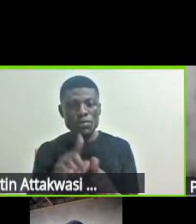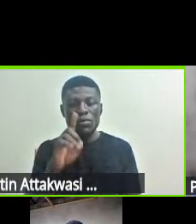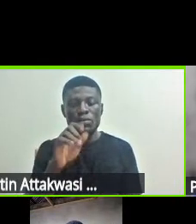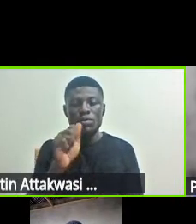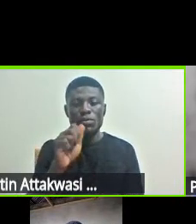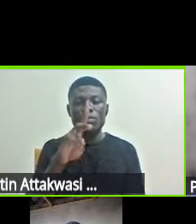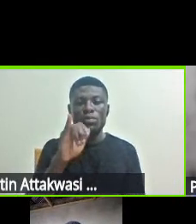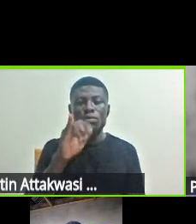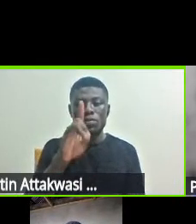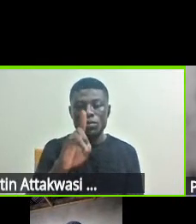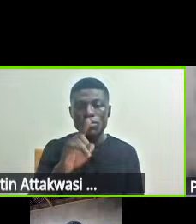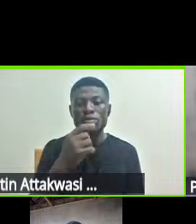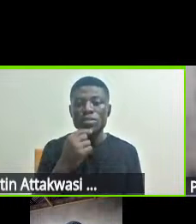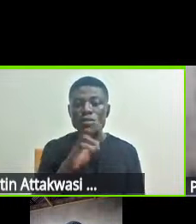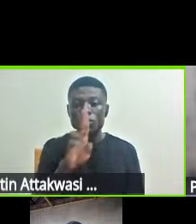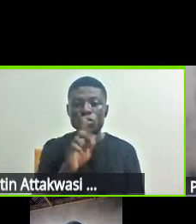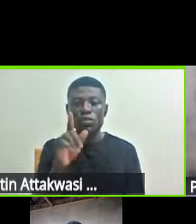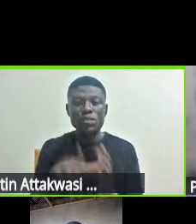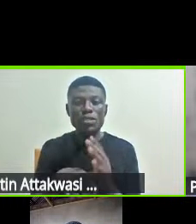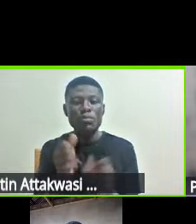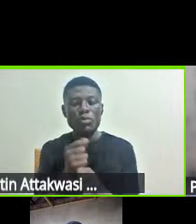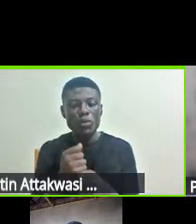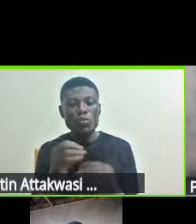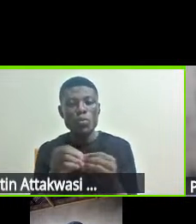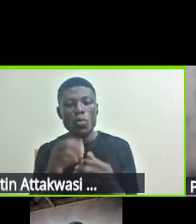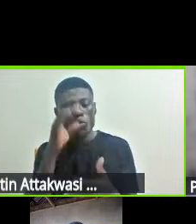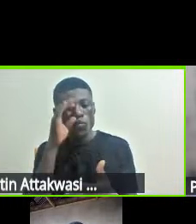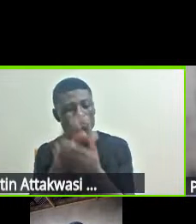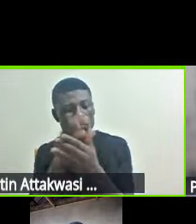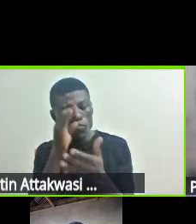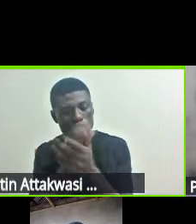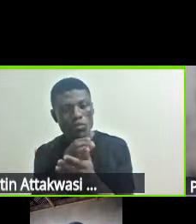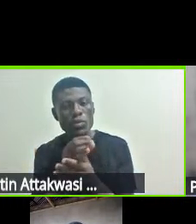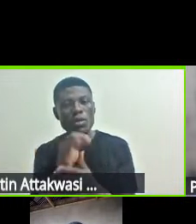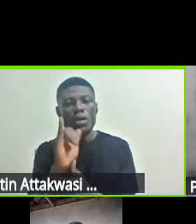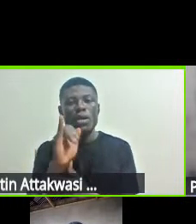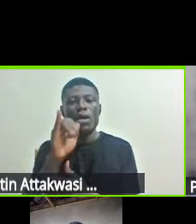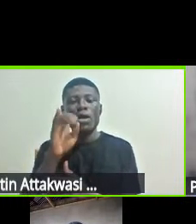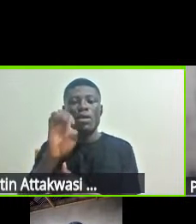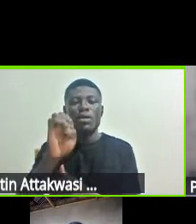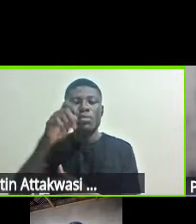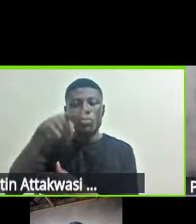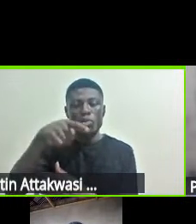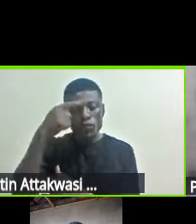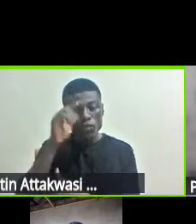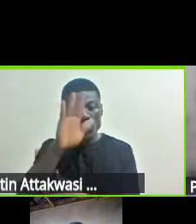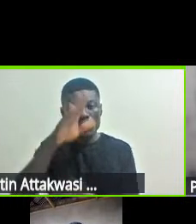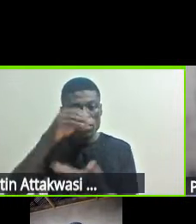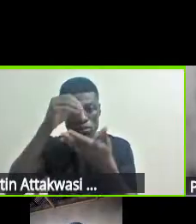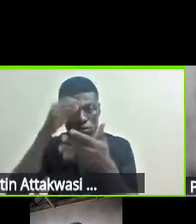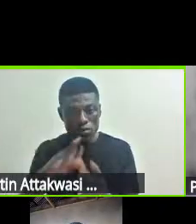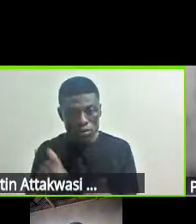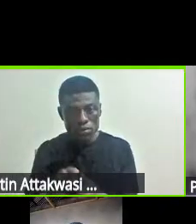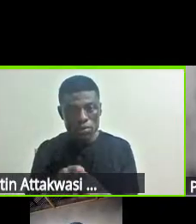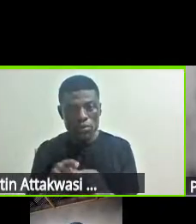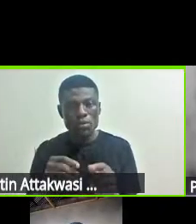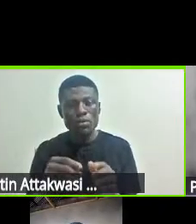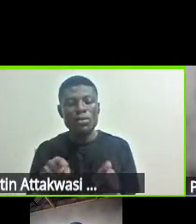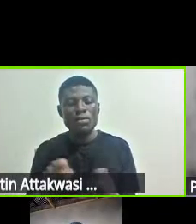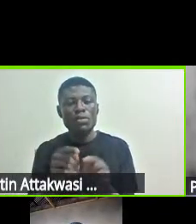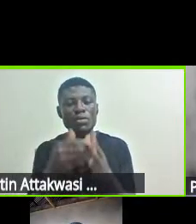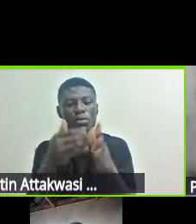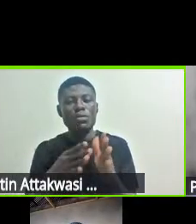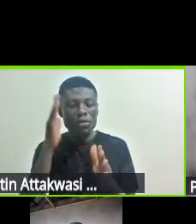it to create more infographic IEPs for his students. Irene says as a leader, she's going to teach